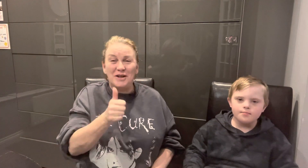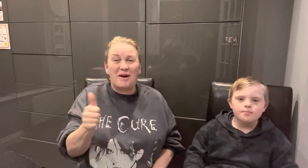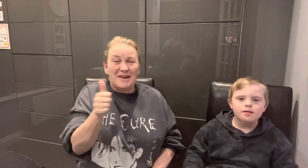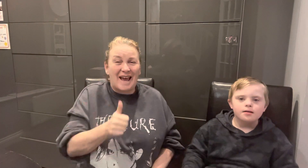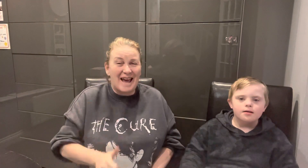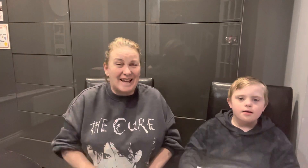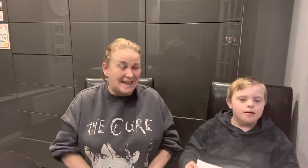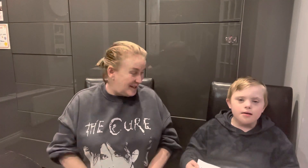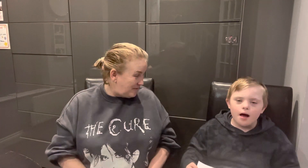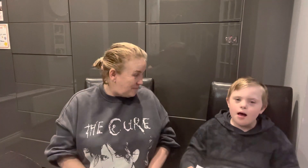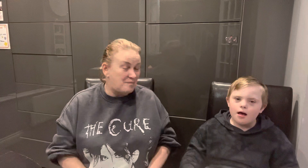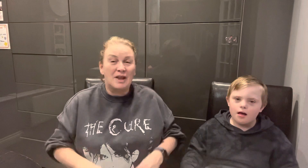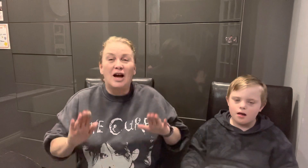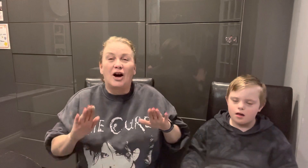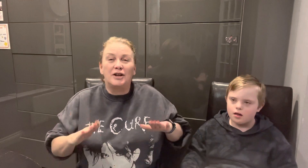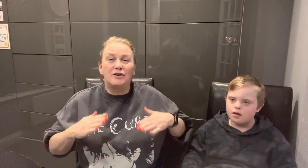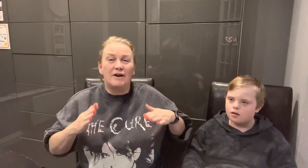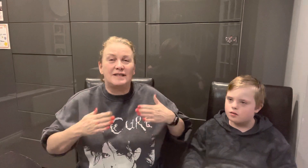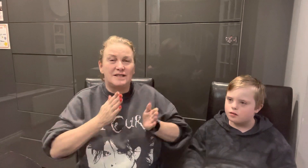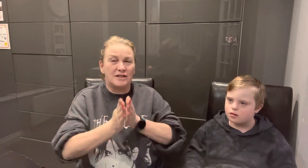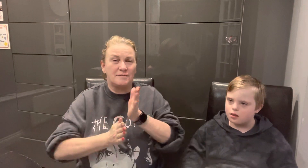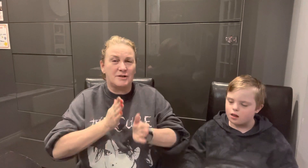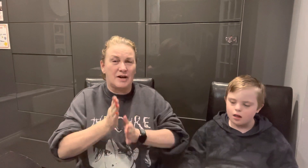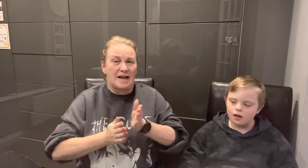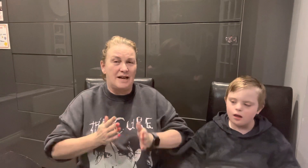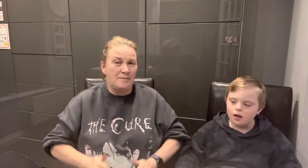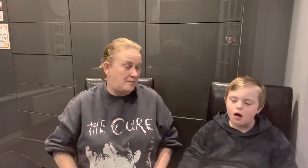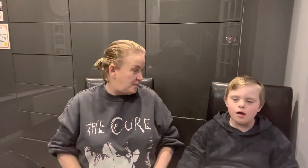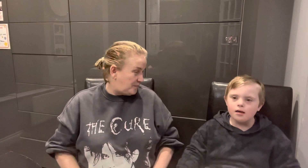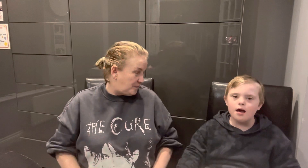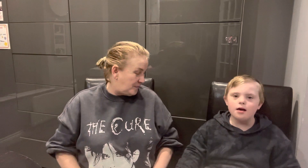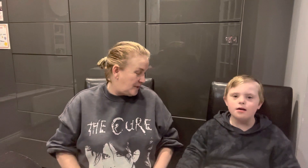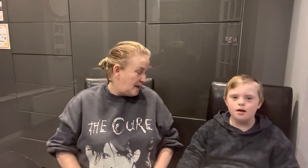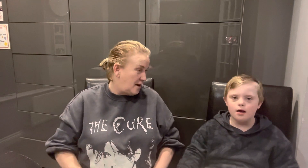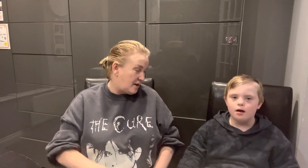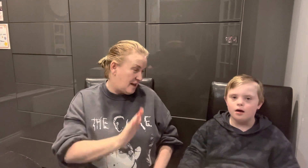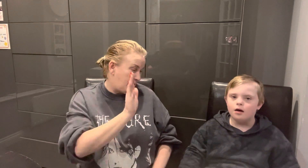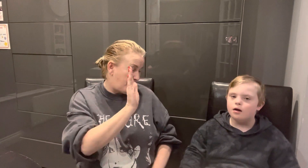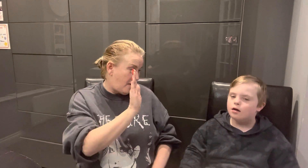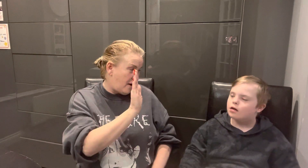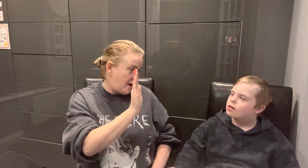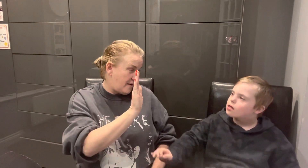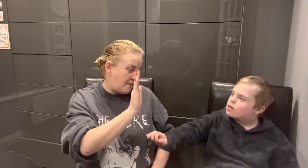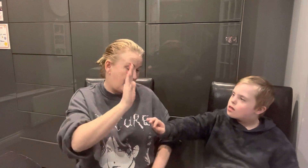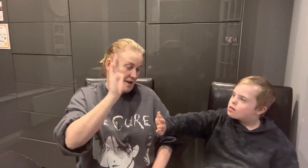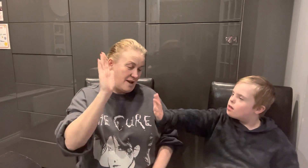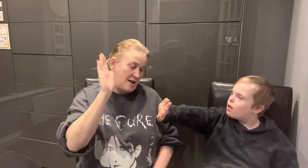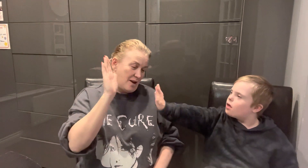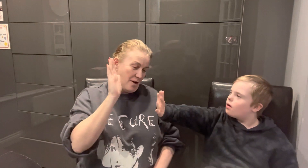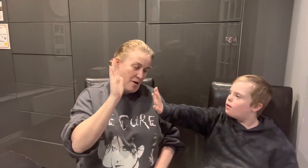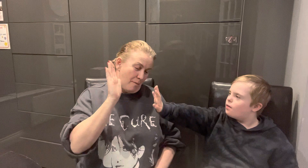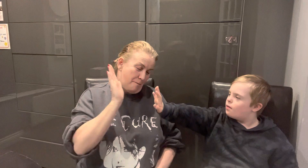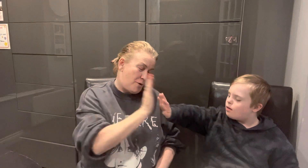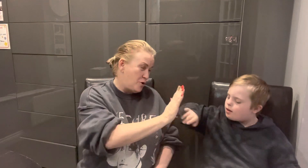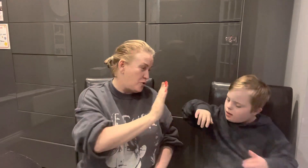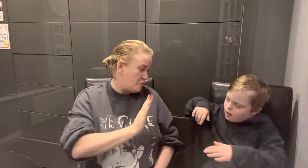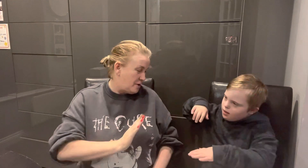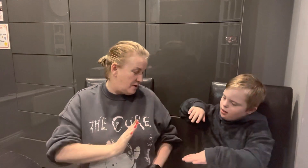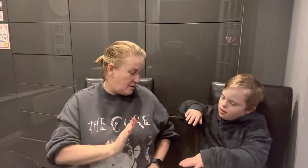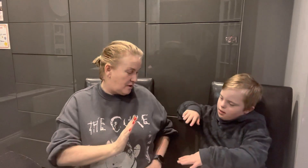You okay? Yeah. Are you ready to do some signing? Okay. Give me five. Yeah. Boom. Oh,